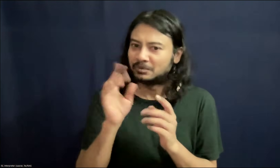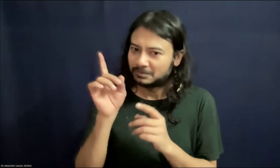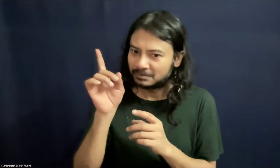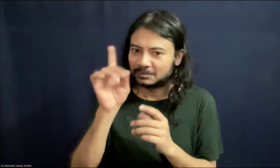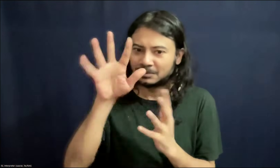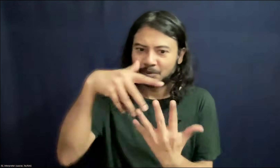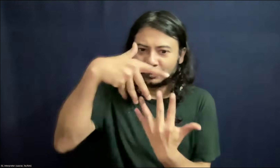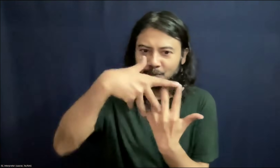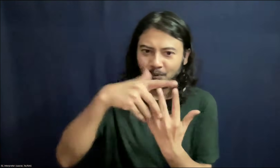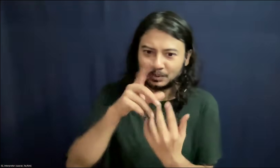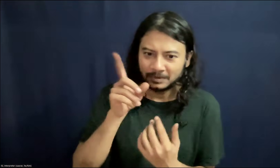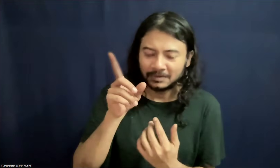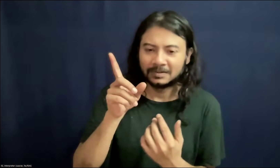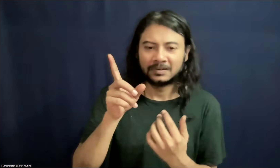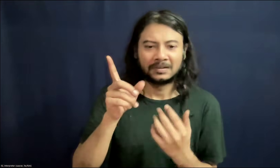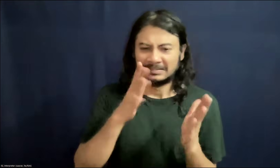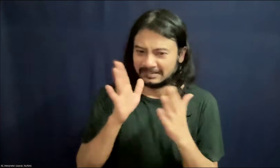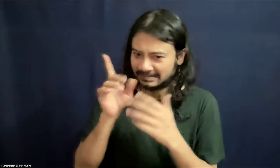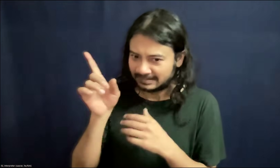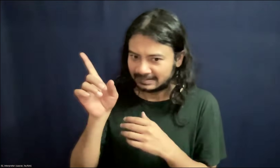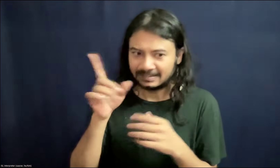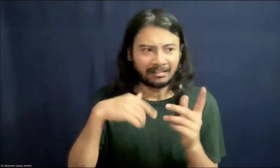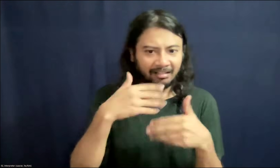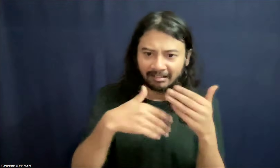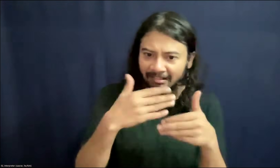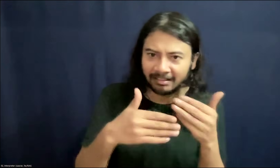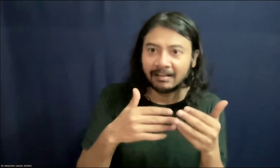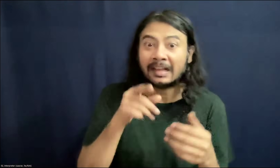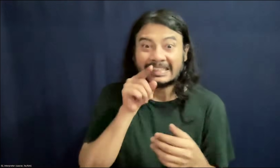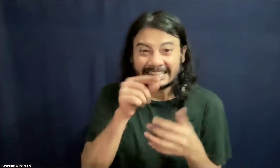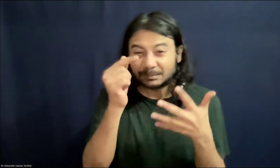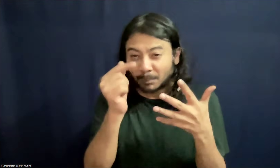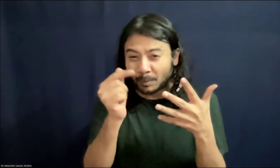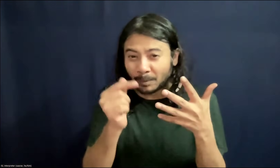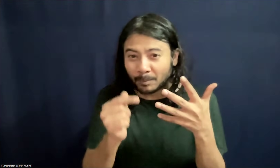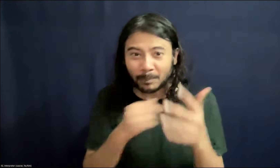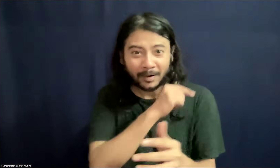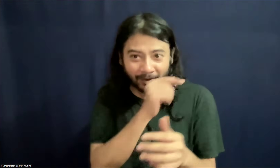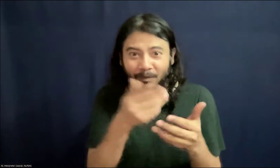all of you will become intelligent, you will become wise and perfect.